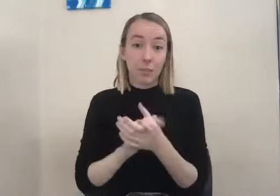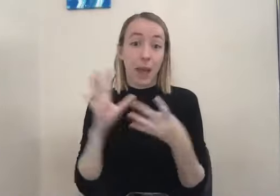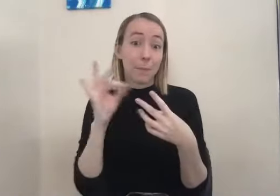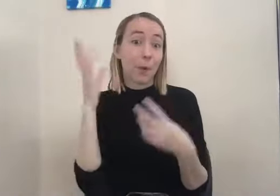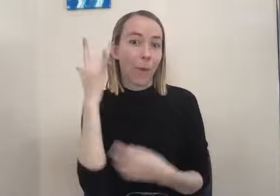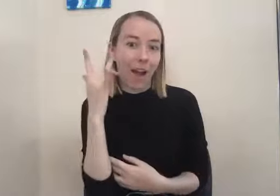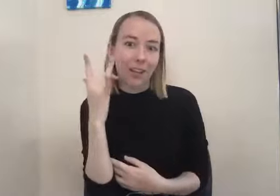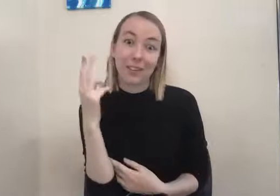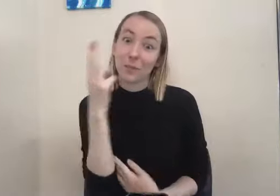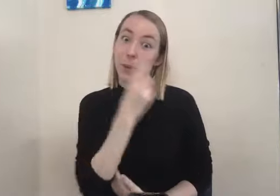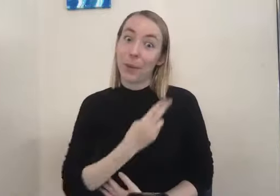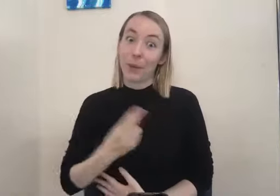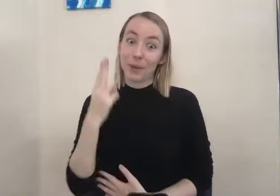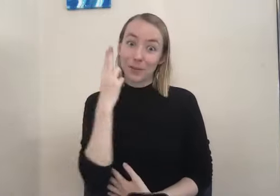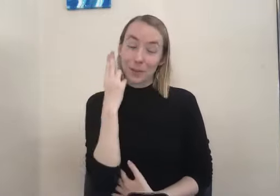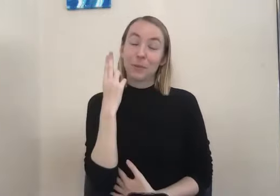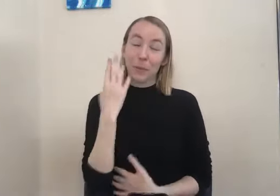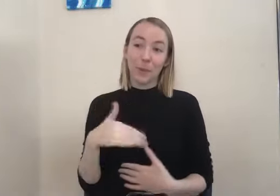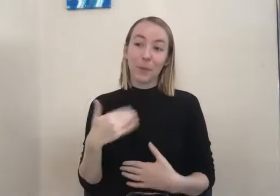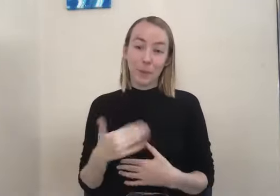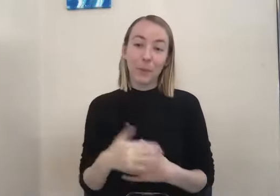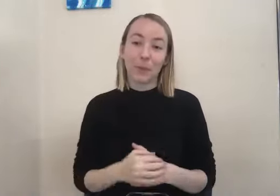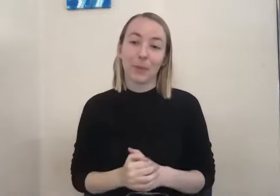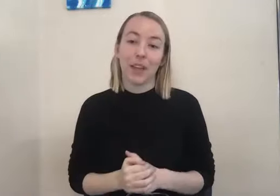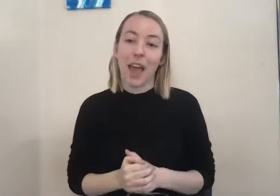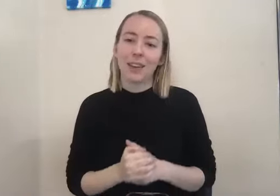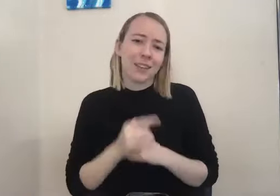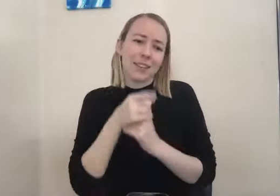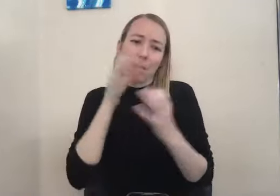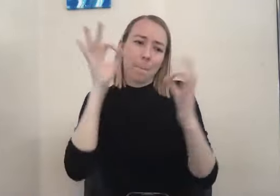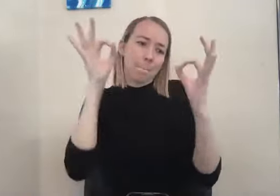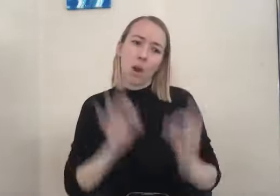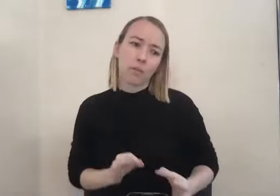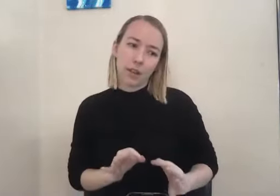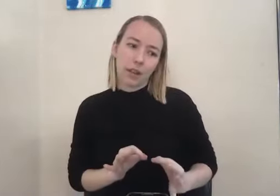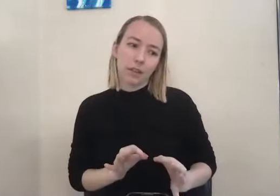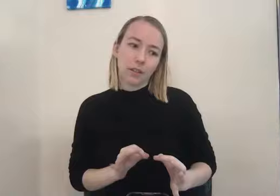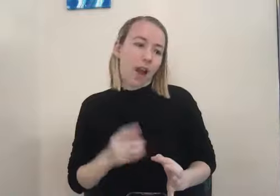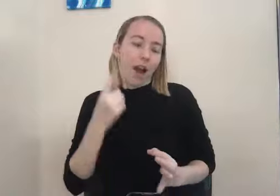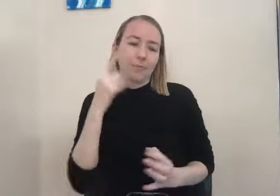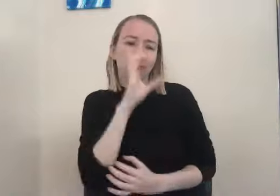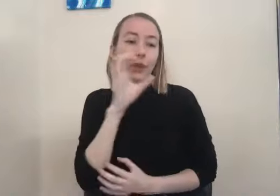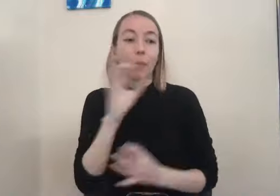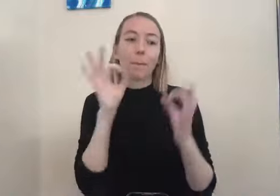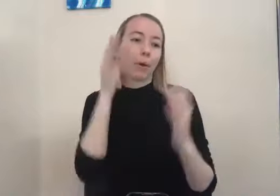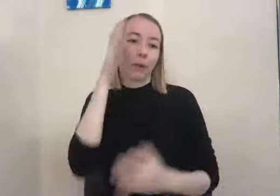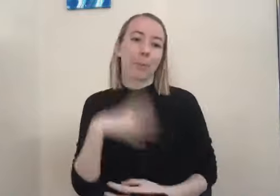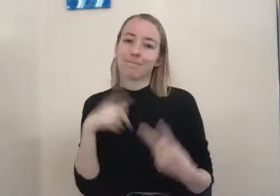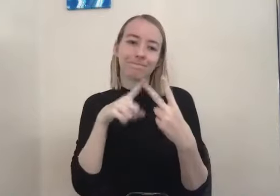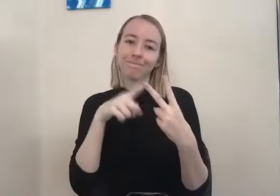on the ground and I would tell you exactly how you were going to live your life. So needless to say, my second husband,